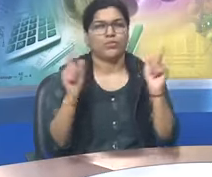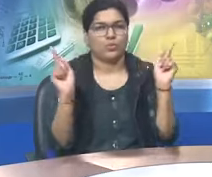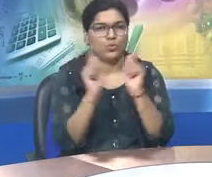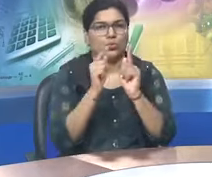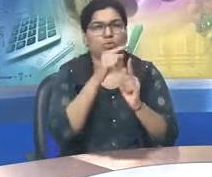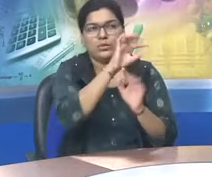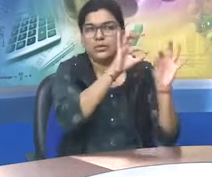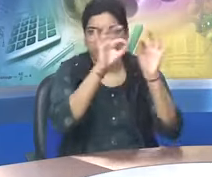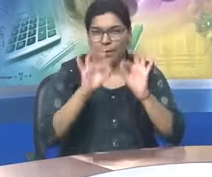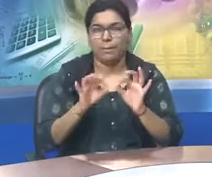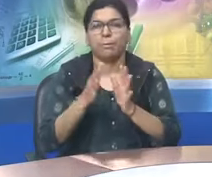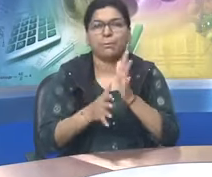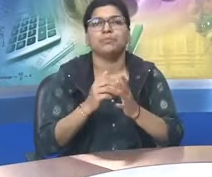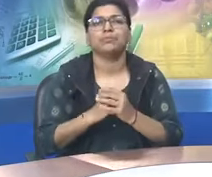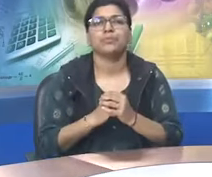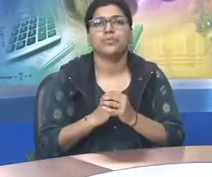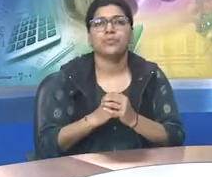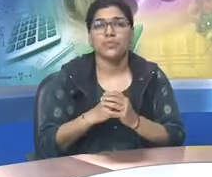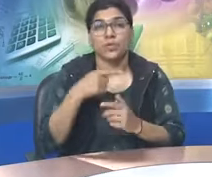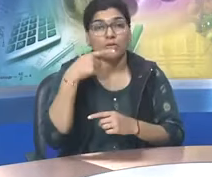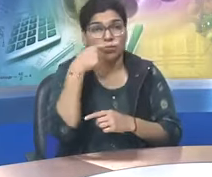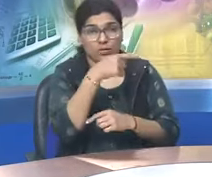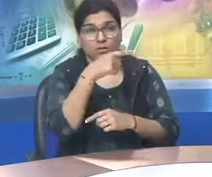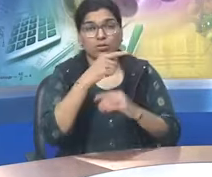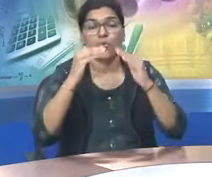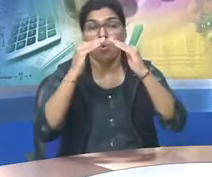has been taken from the poem, these few lines.